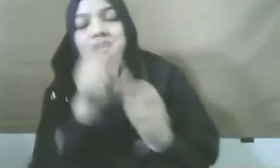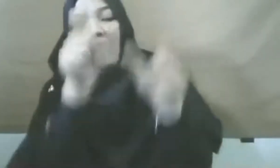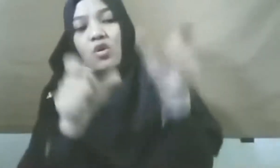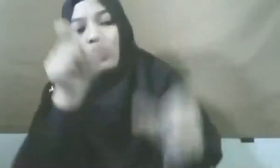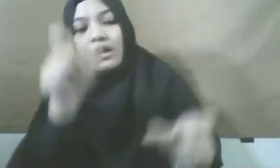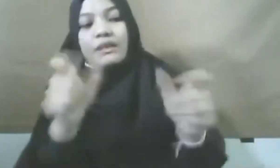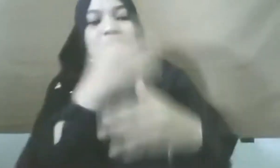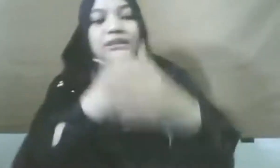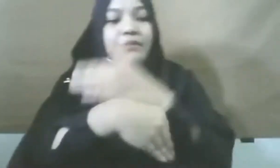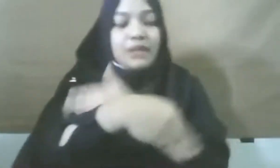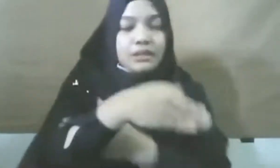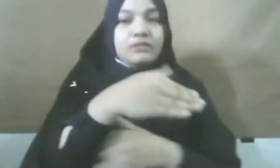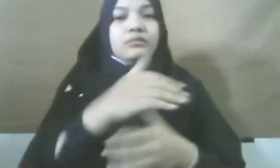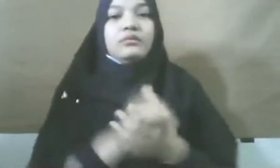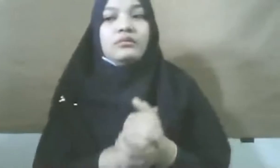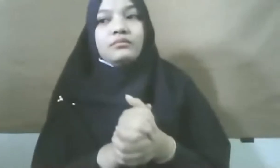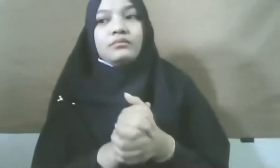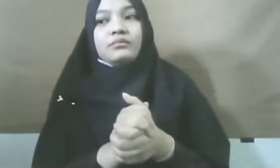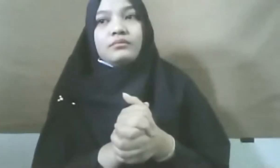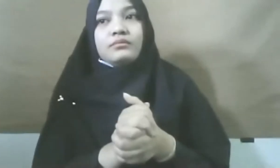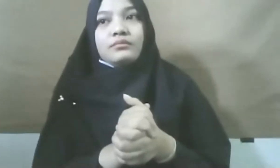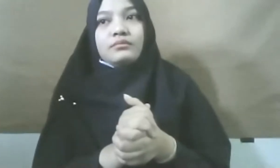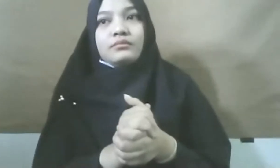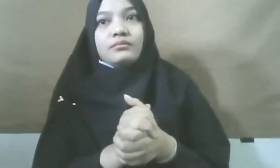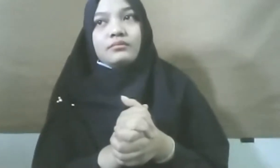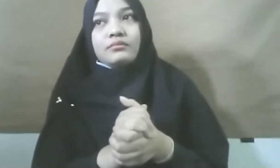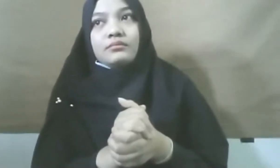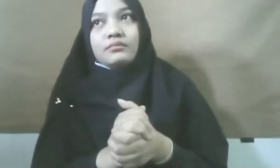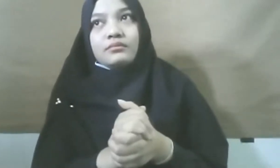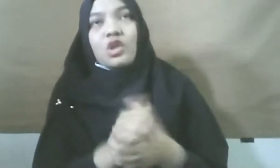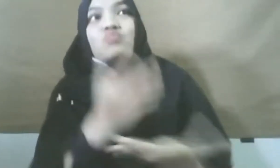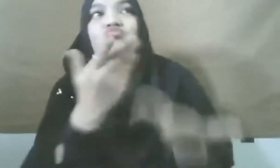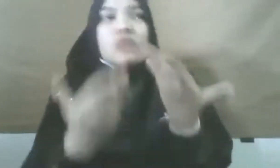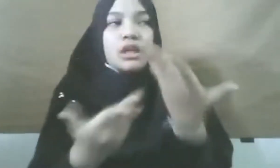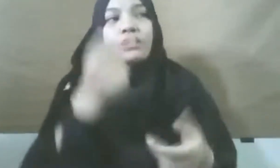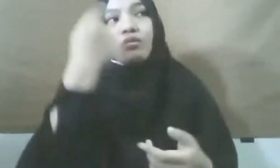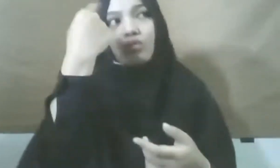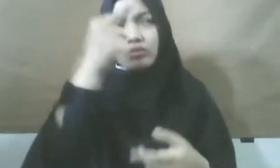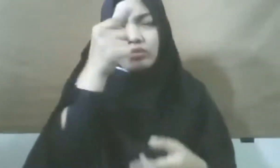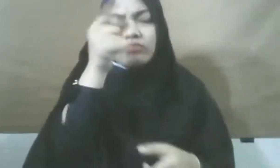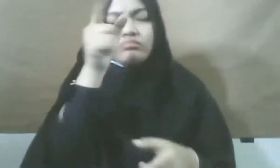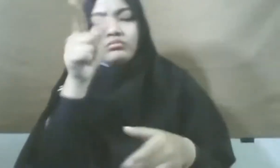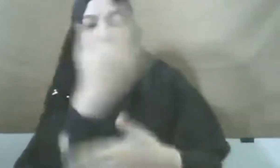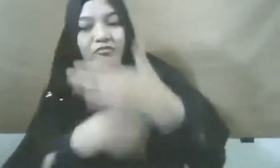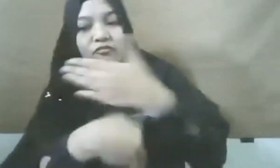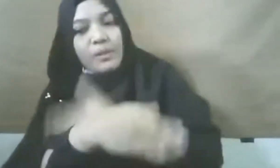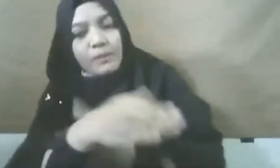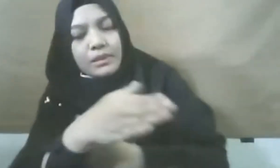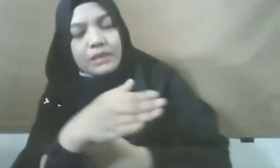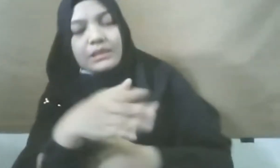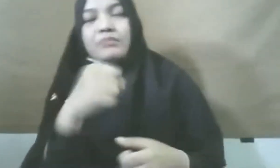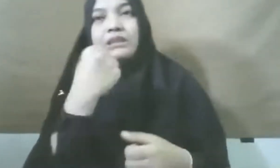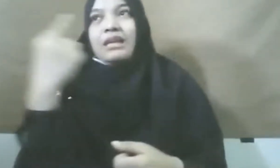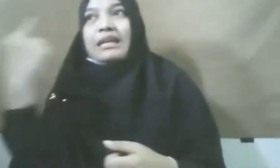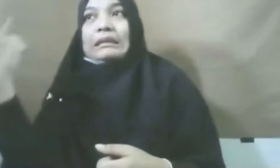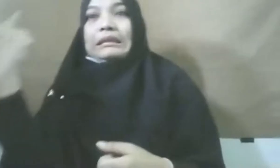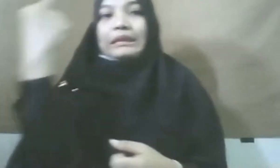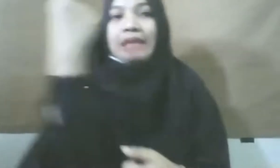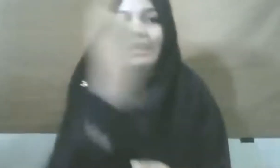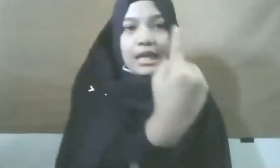who cannot come to the hospitals or to the healthcare facilities due to the lack